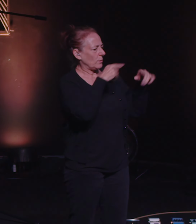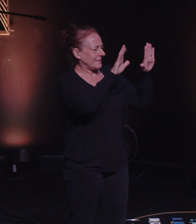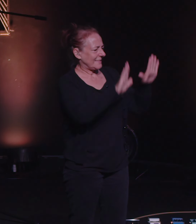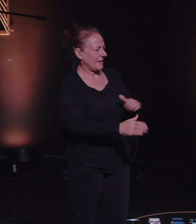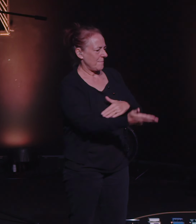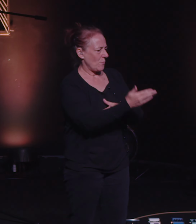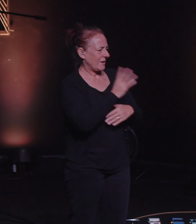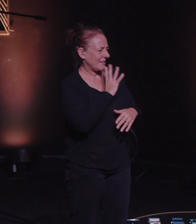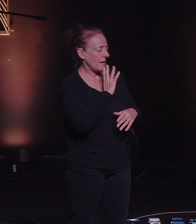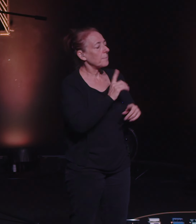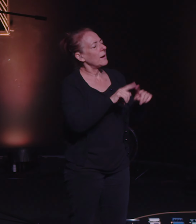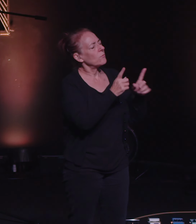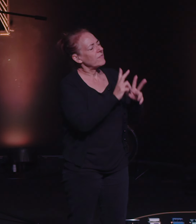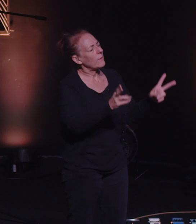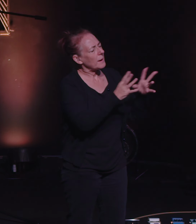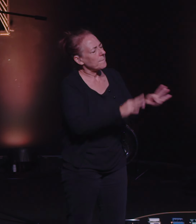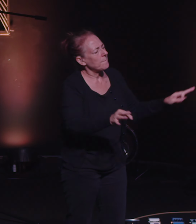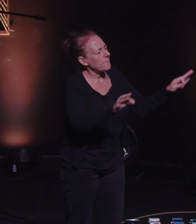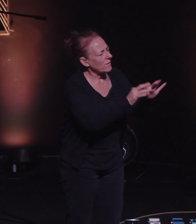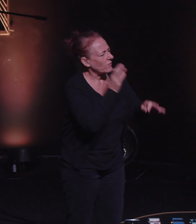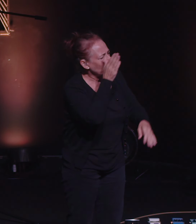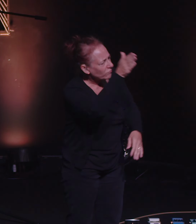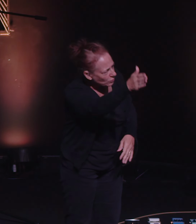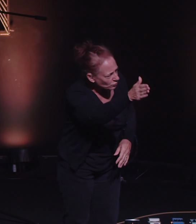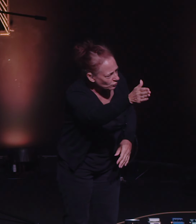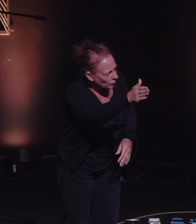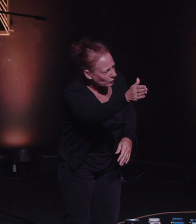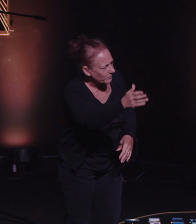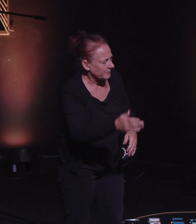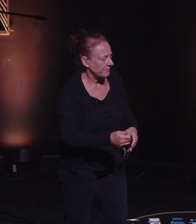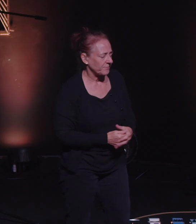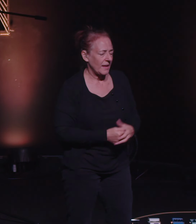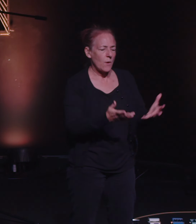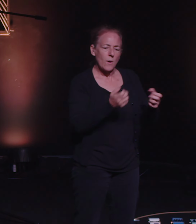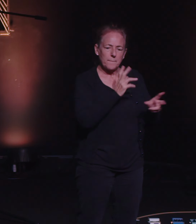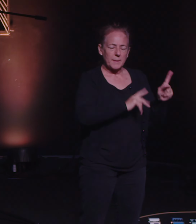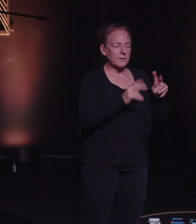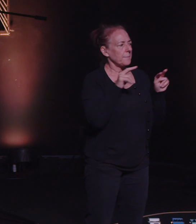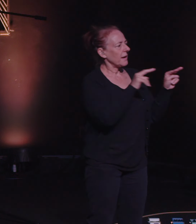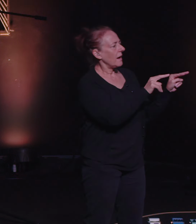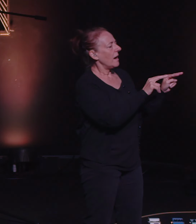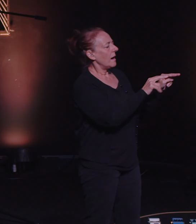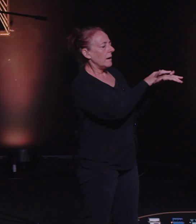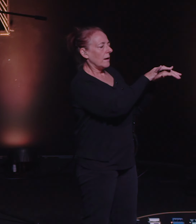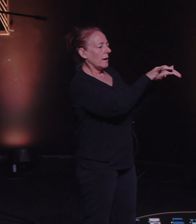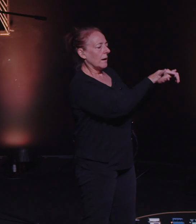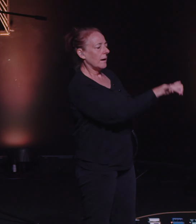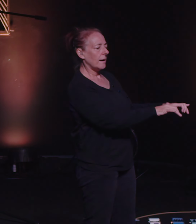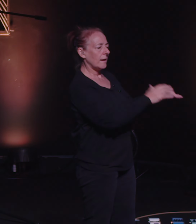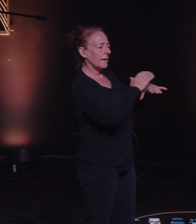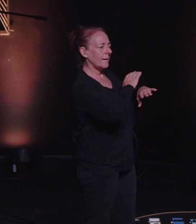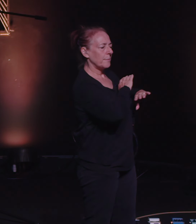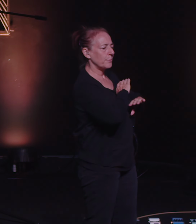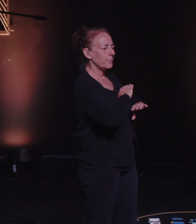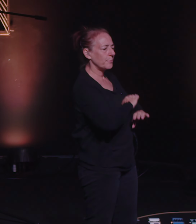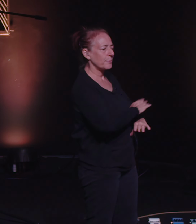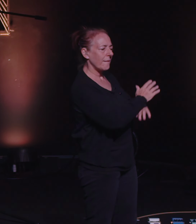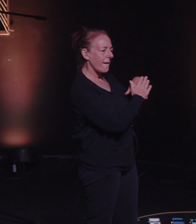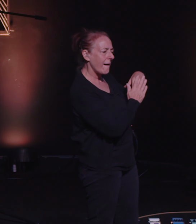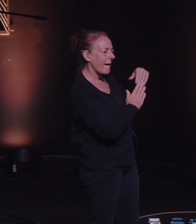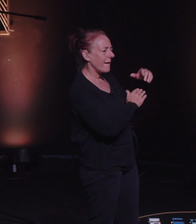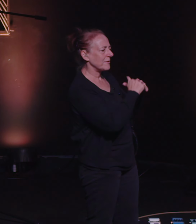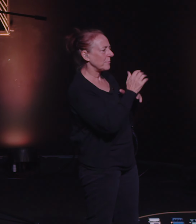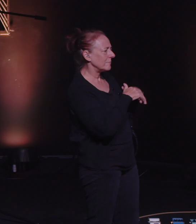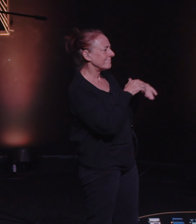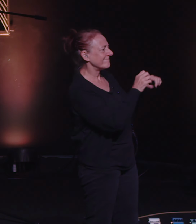talk, but this is really, really important for the future of what we're doing. I want people to come in here and be feel very comfortable coming